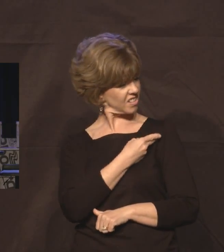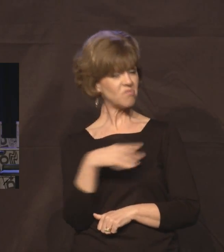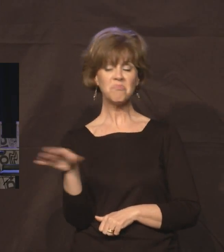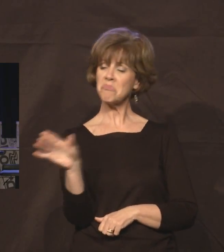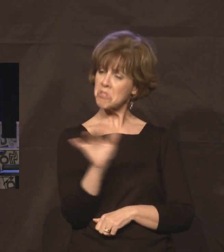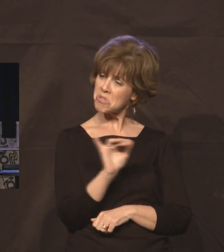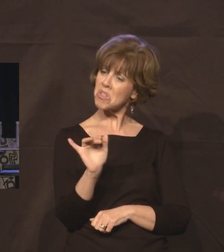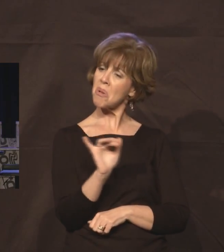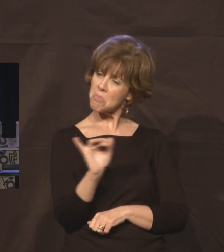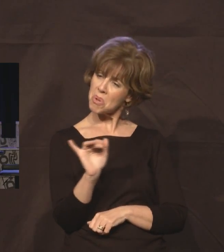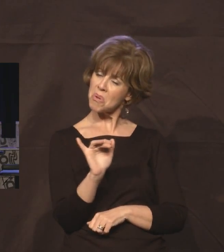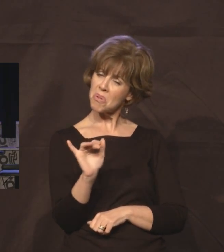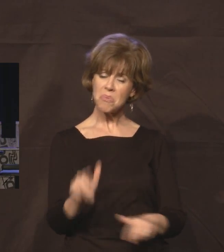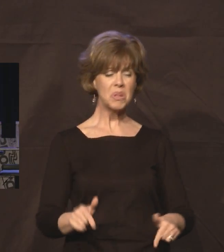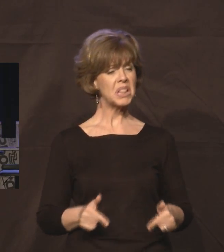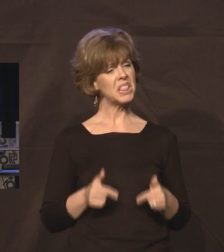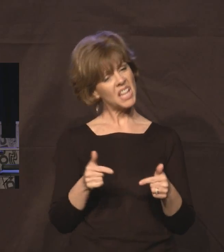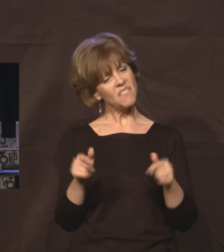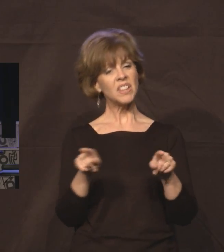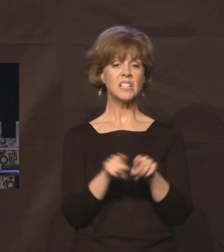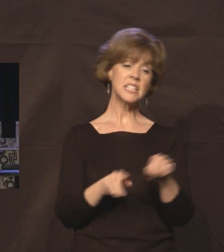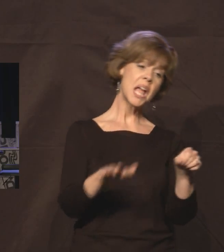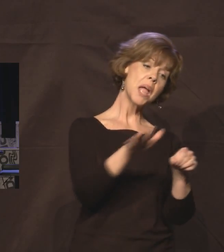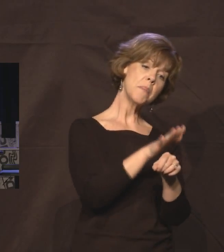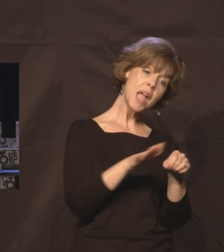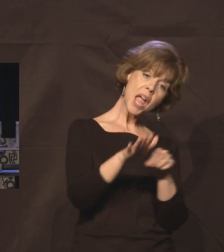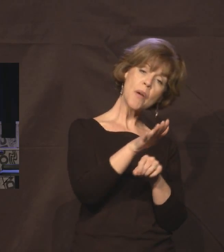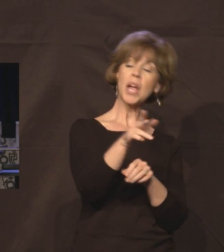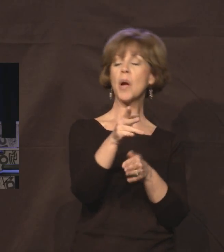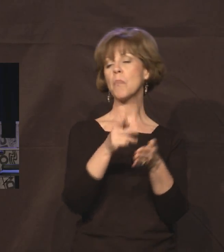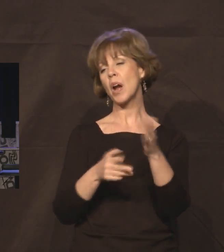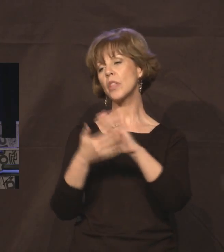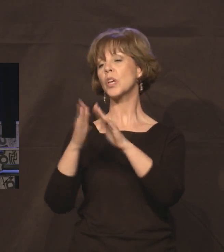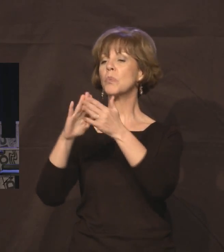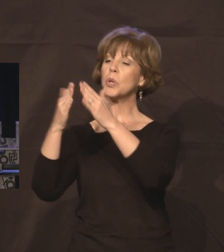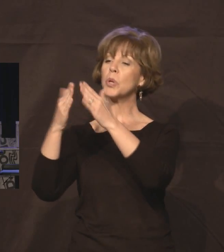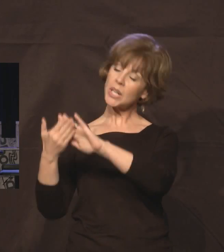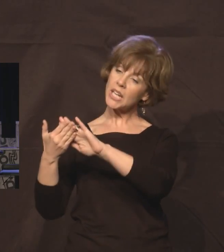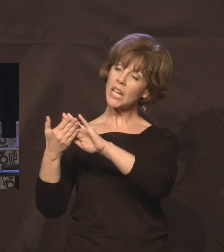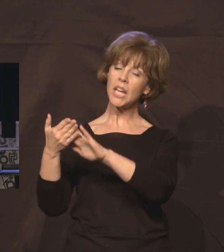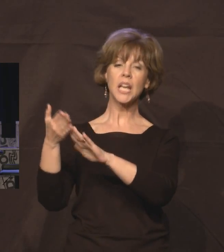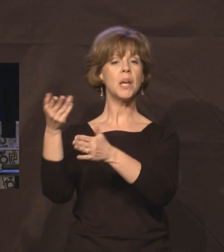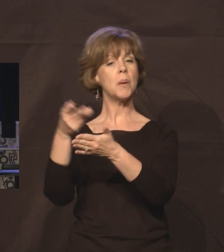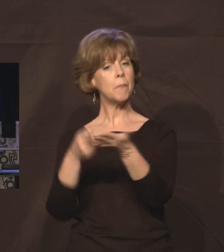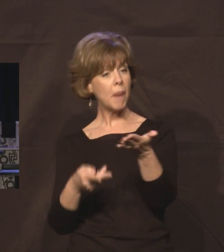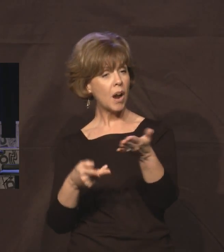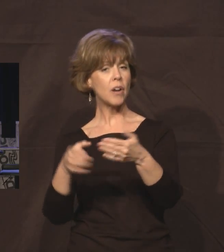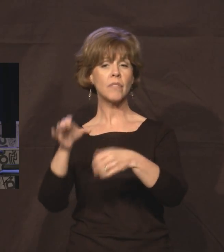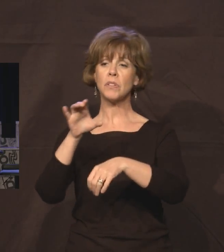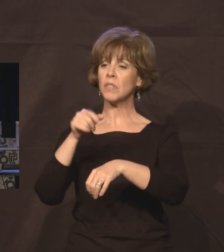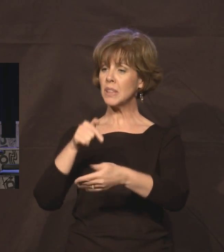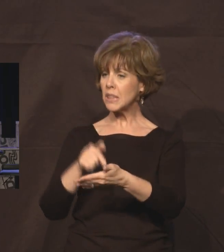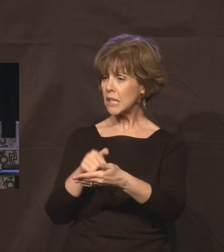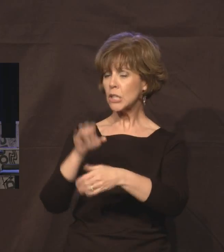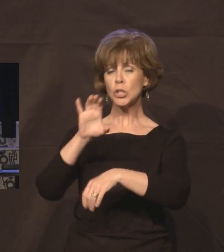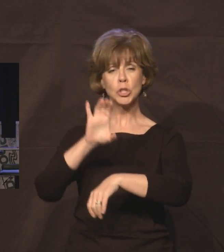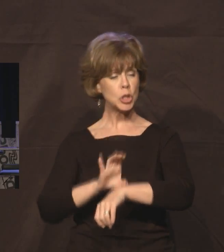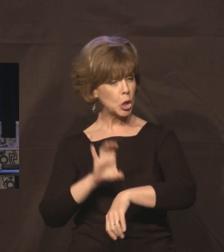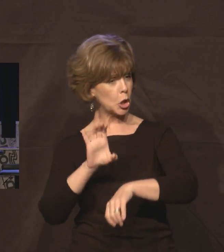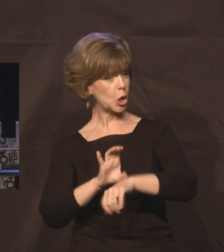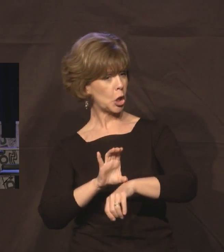we live in the same part of the country. You know, most of us are a part of the community. We're a part of this community. Crossbridge. You